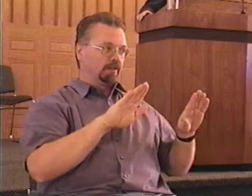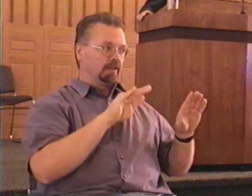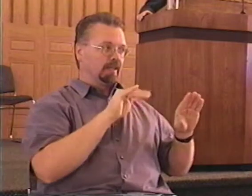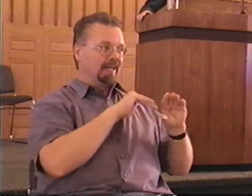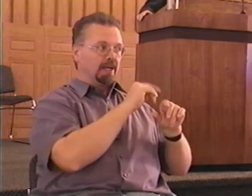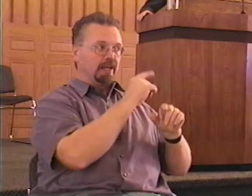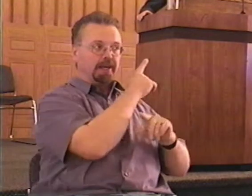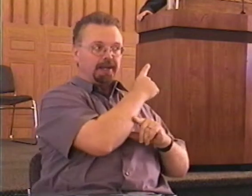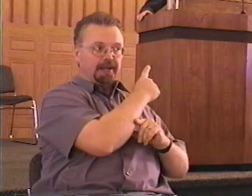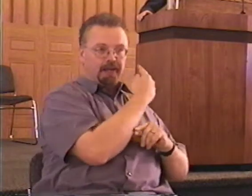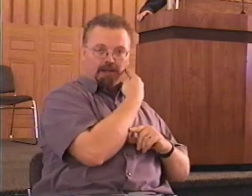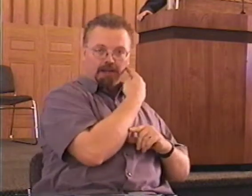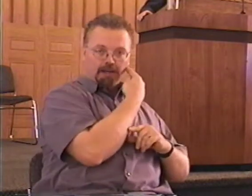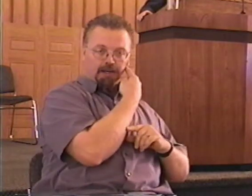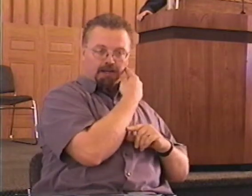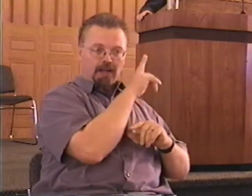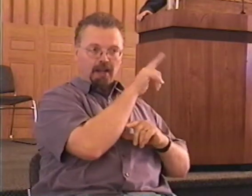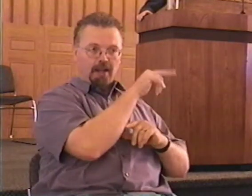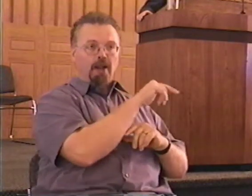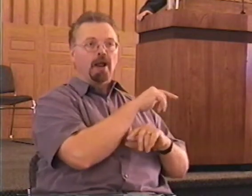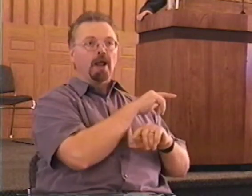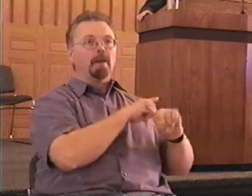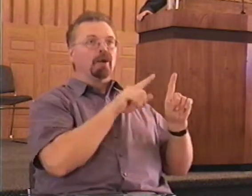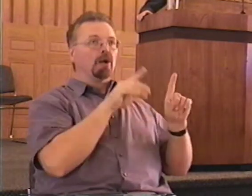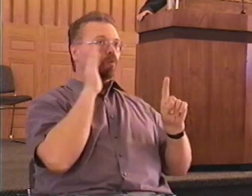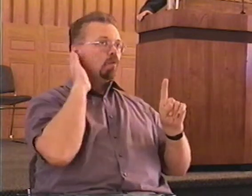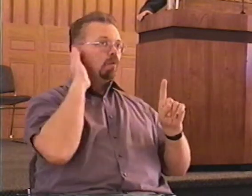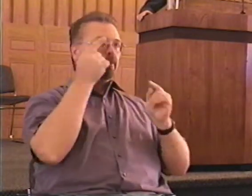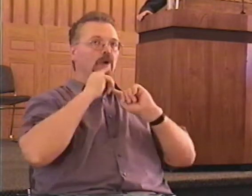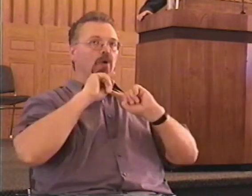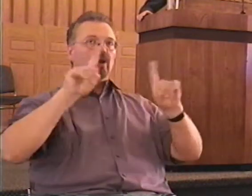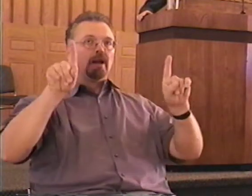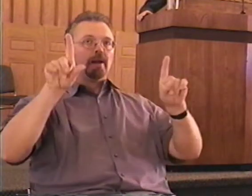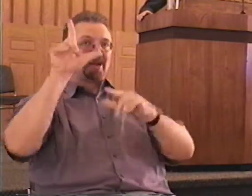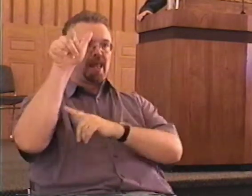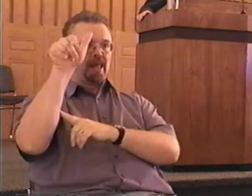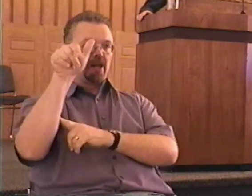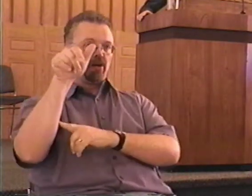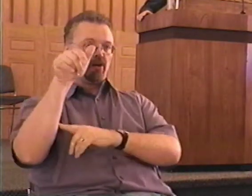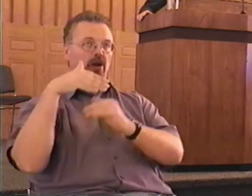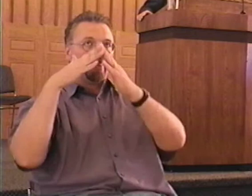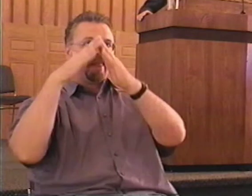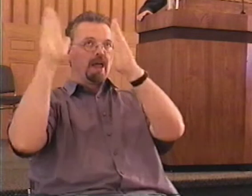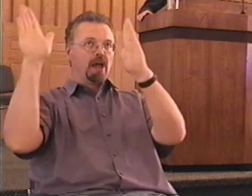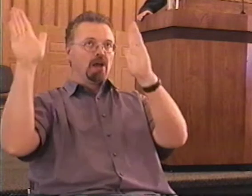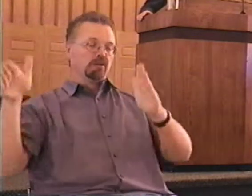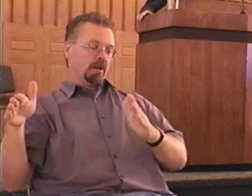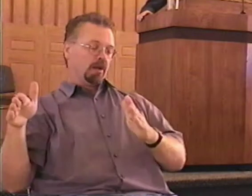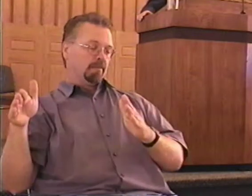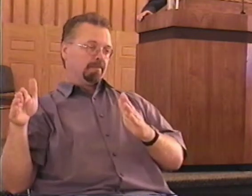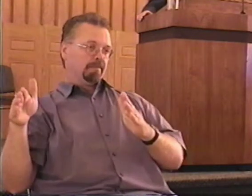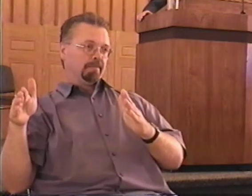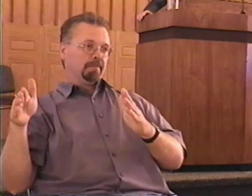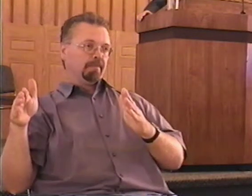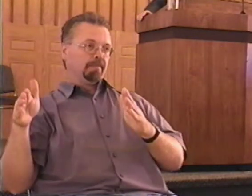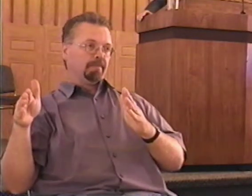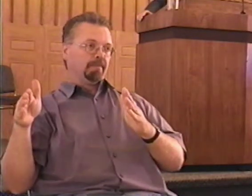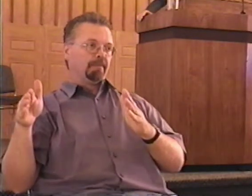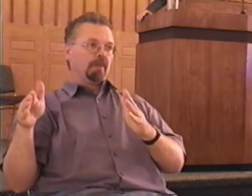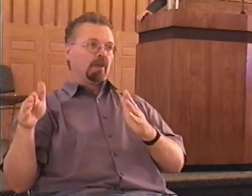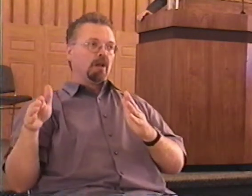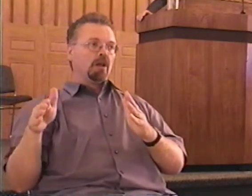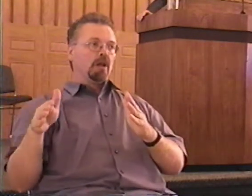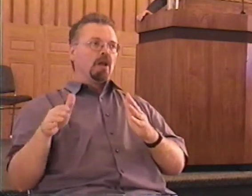be proclaimed on the housetops. And I say to you, my friends, do not be afraid